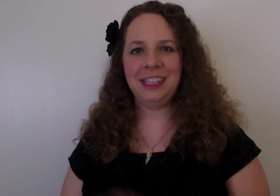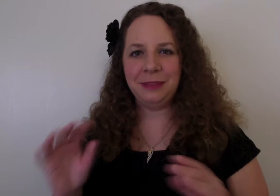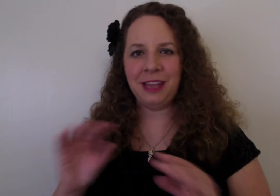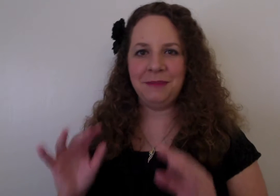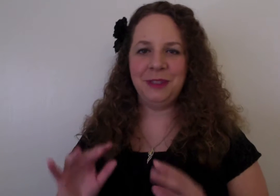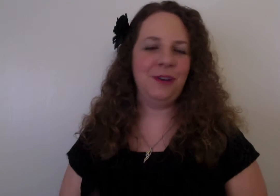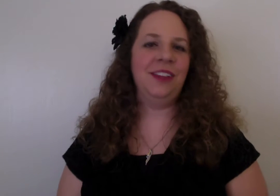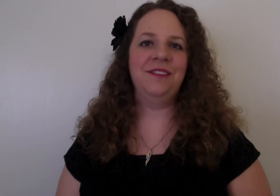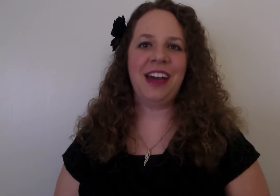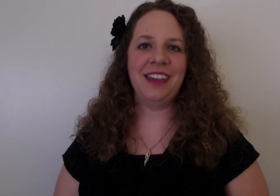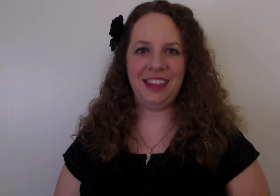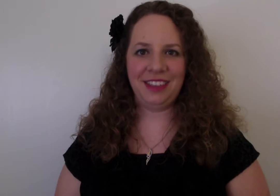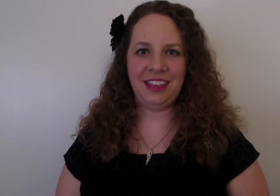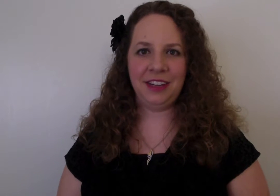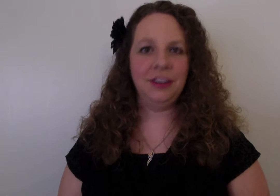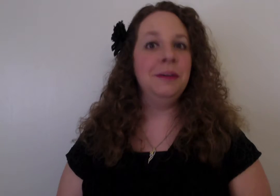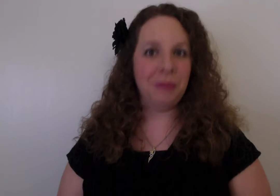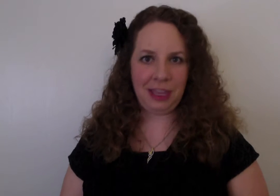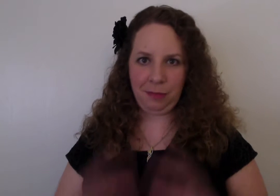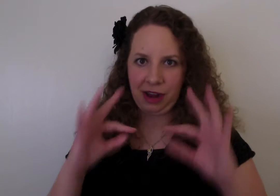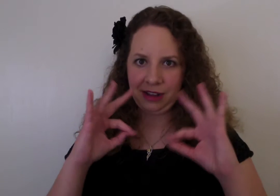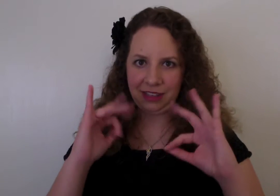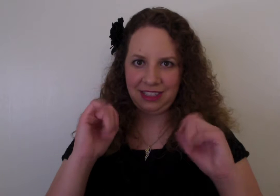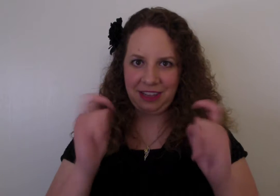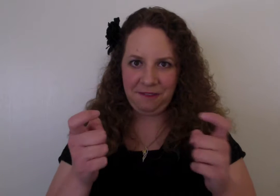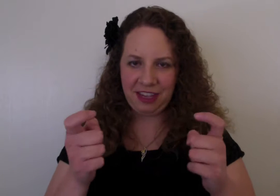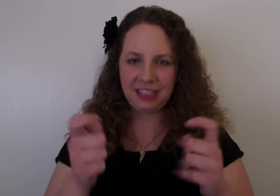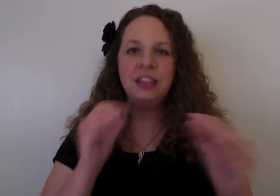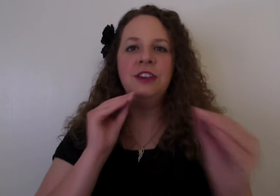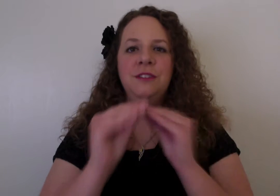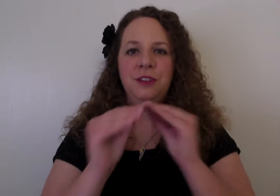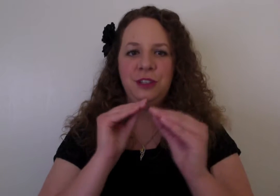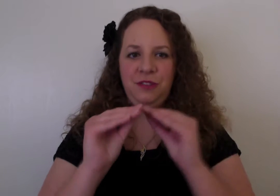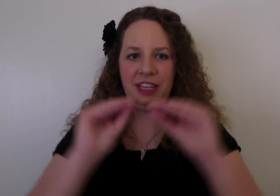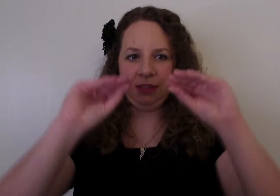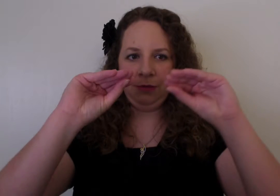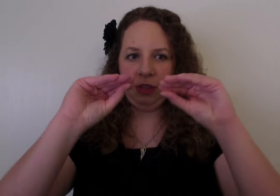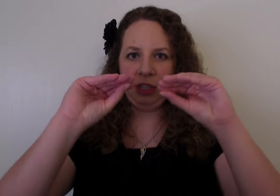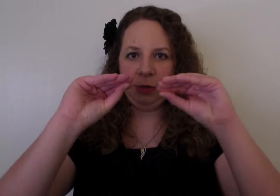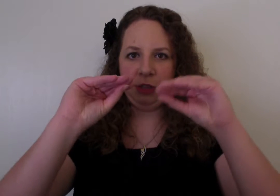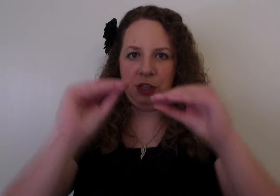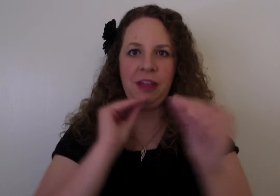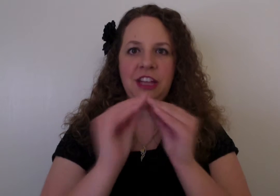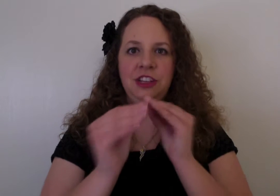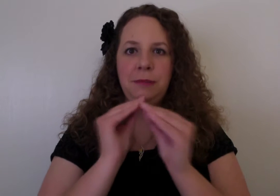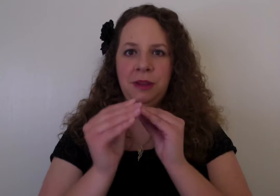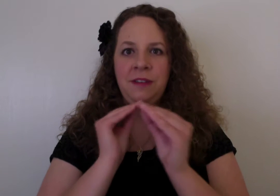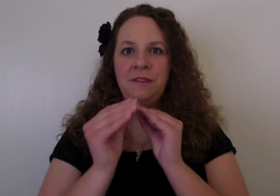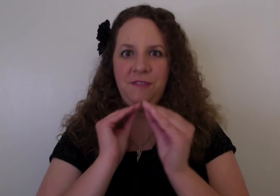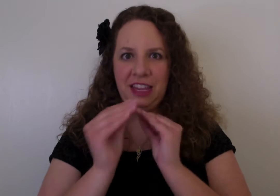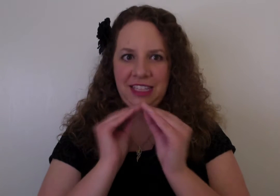same time and do all of that and get that down, but keep practicing fix. There's fix with the squished O hand shape, fix.